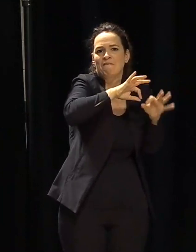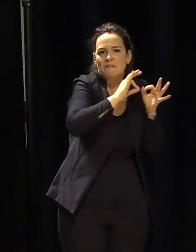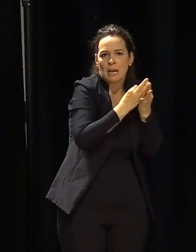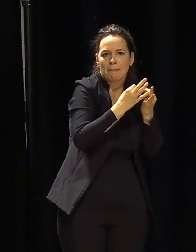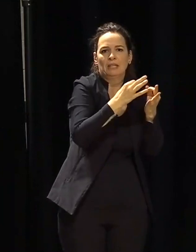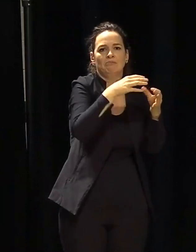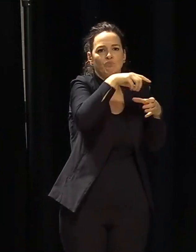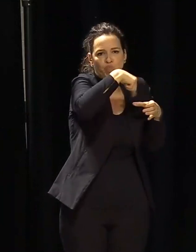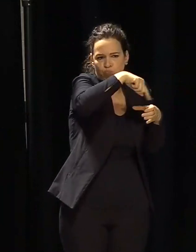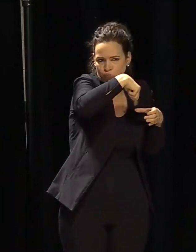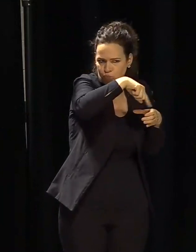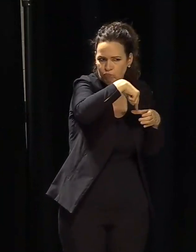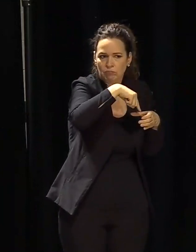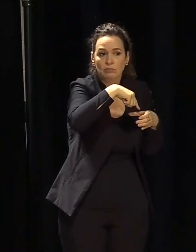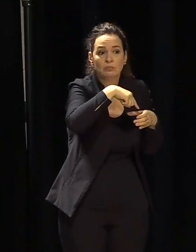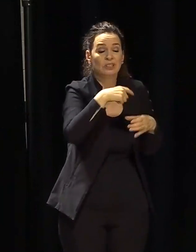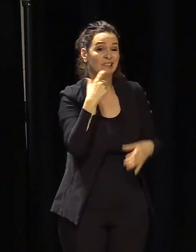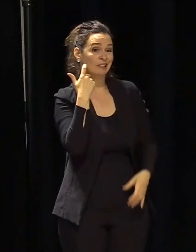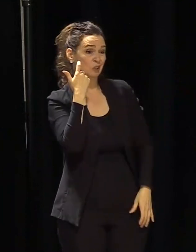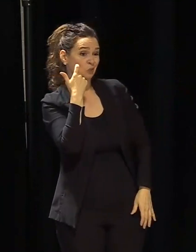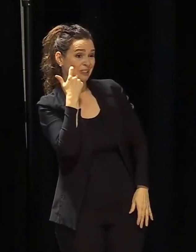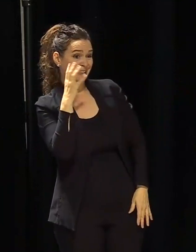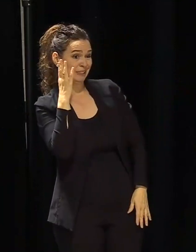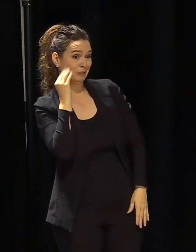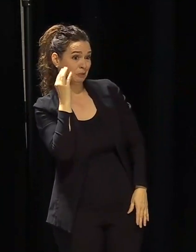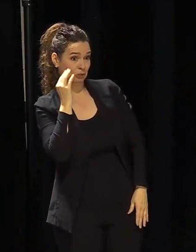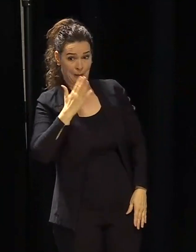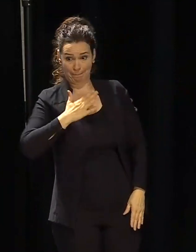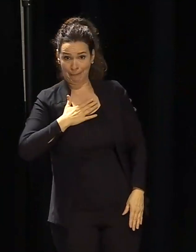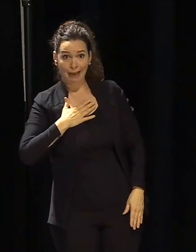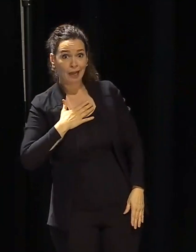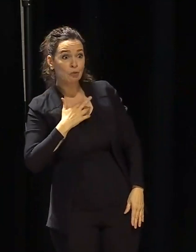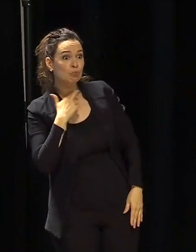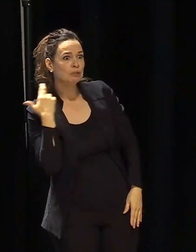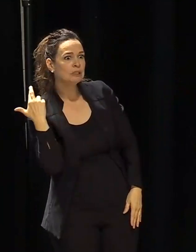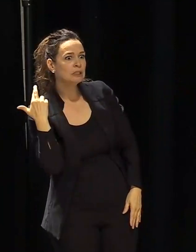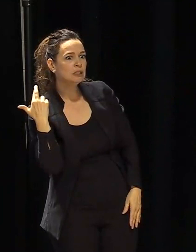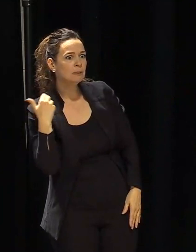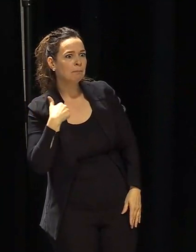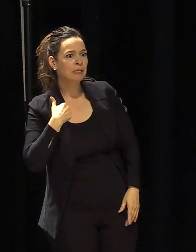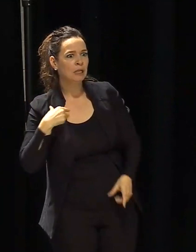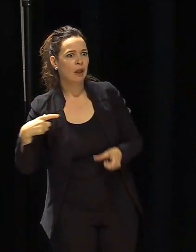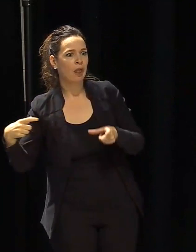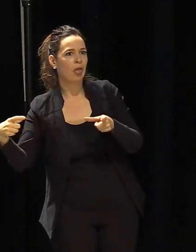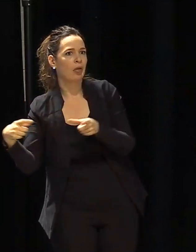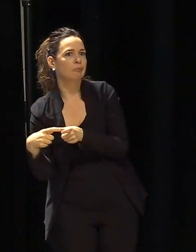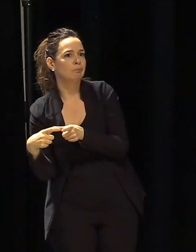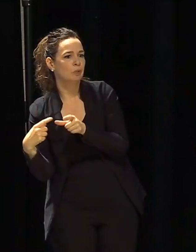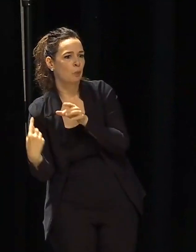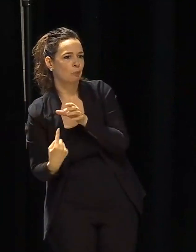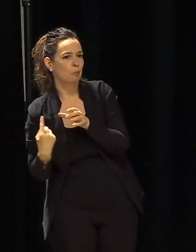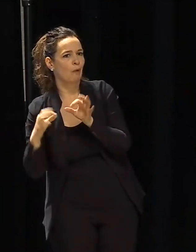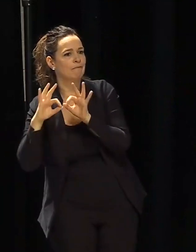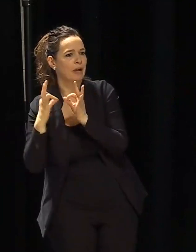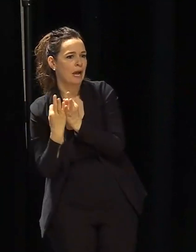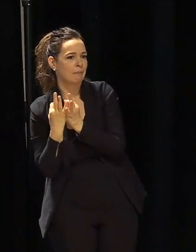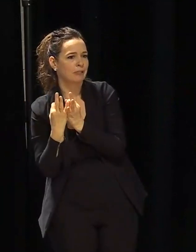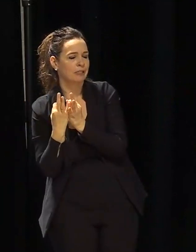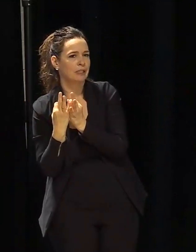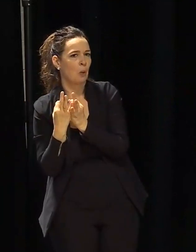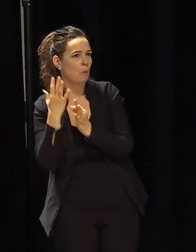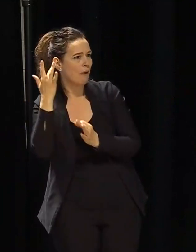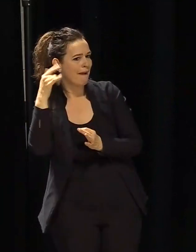COVID-19. And then you limit your unnecessary commercial activity. And that's what we're asking you